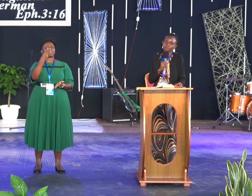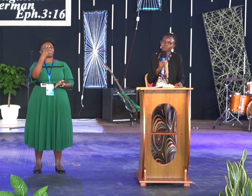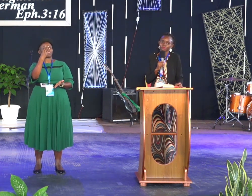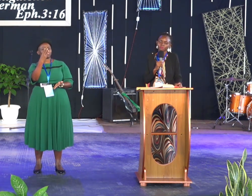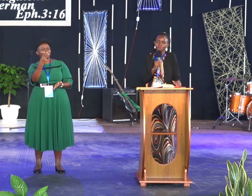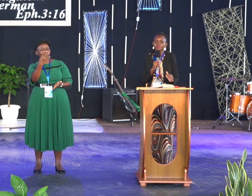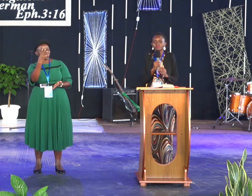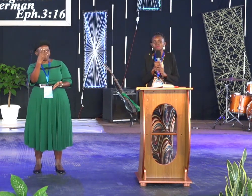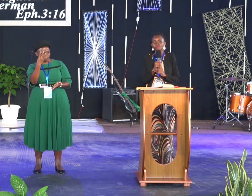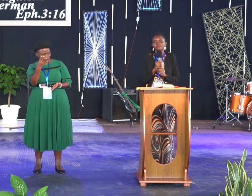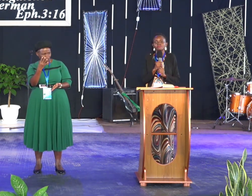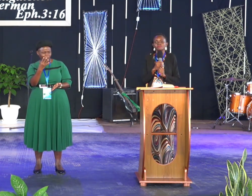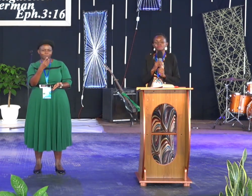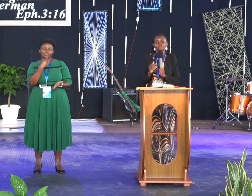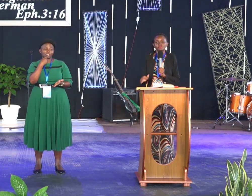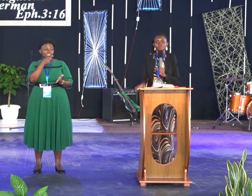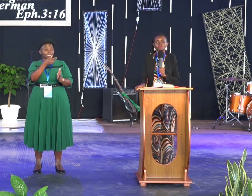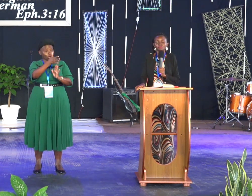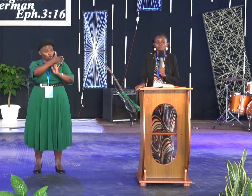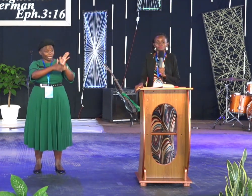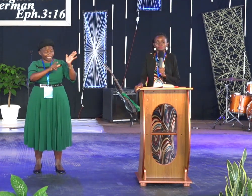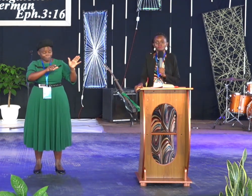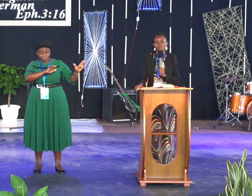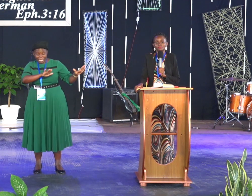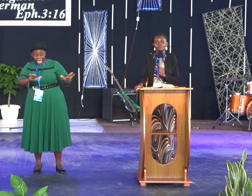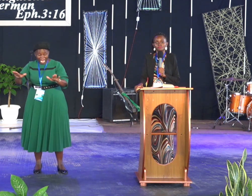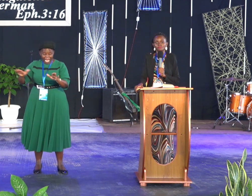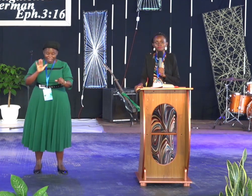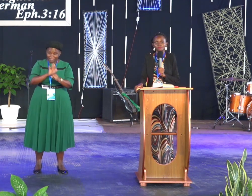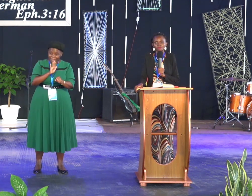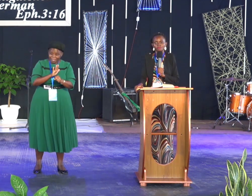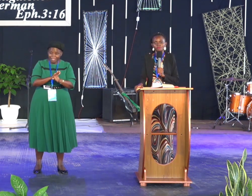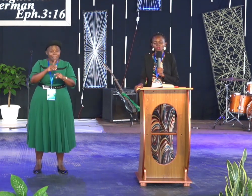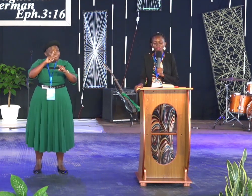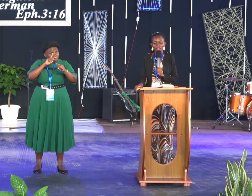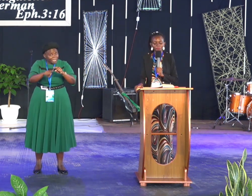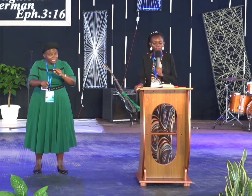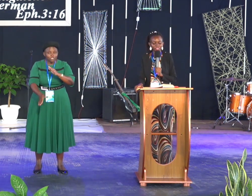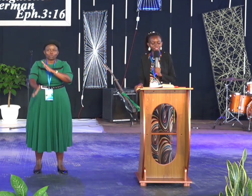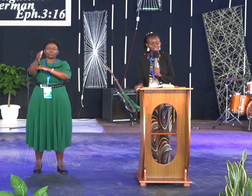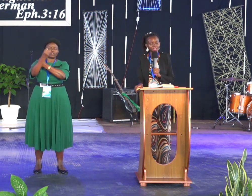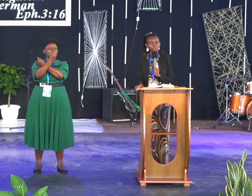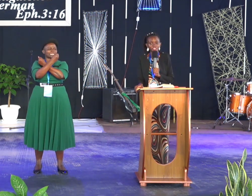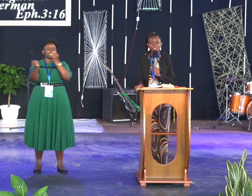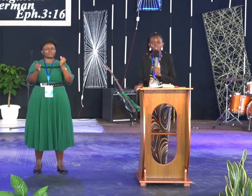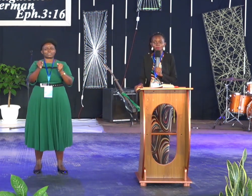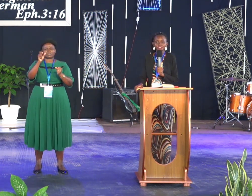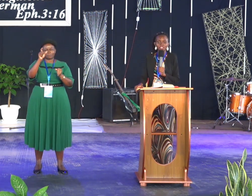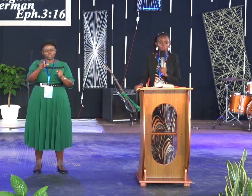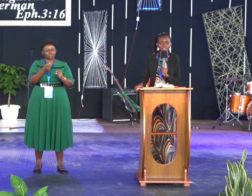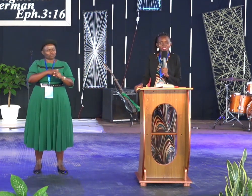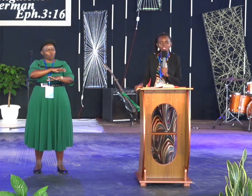3:19 agamba nti okubonaabona kw'omutuukirivu kwe kungi naye Mukama amulokola mu byonna. We have boldness, as it is written